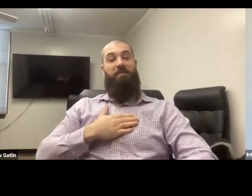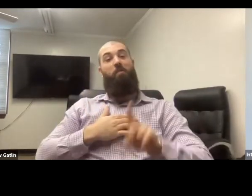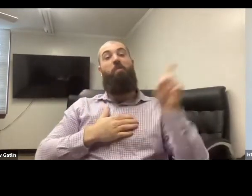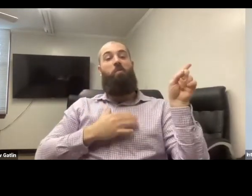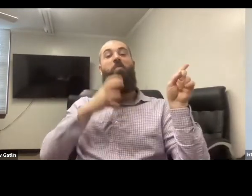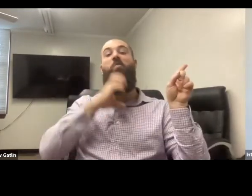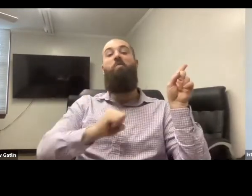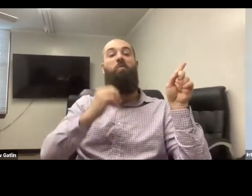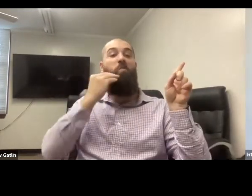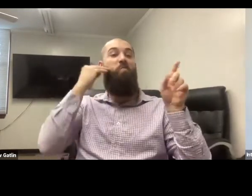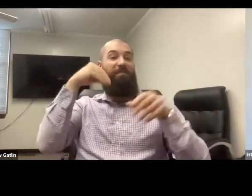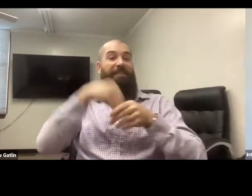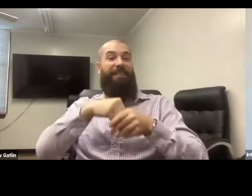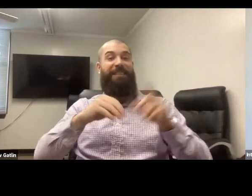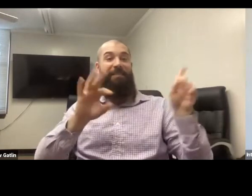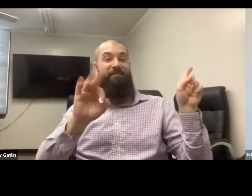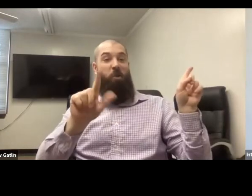So I tried it myself.